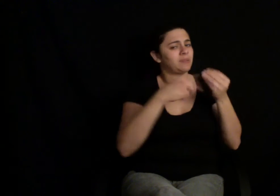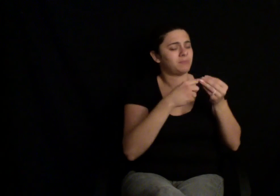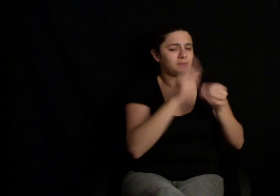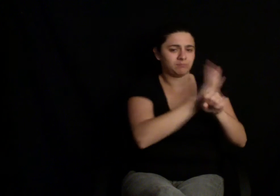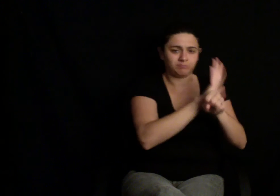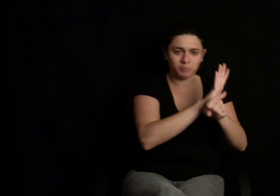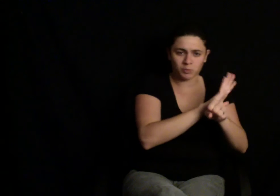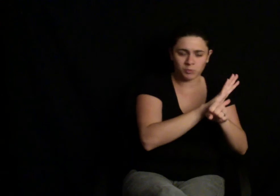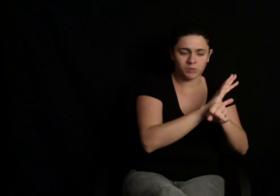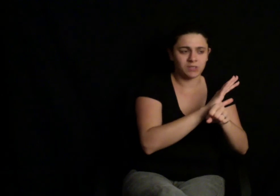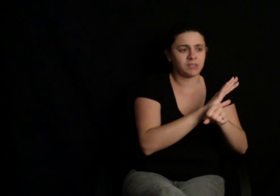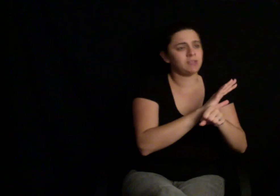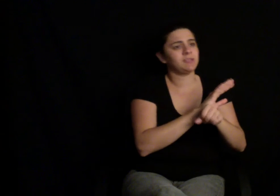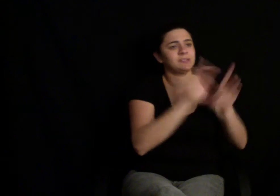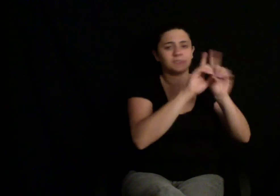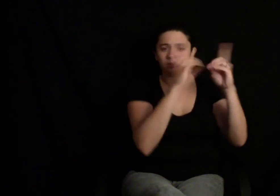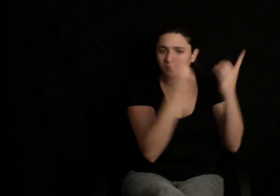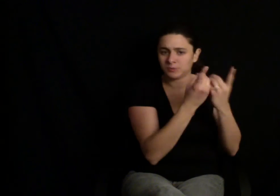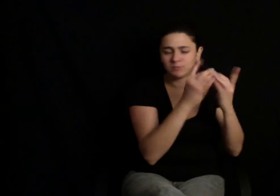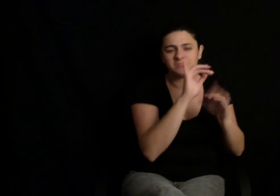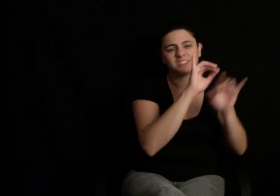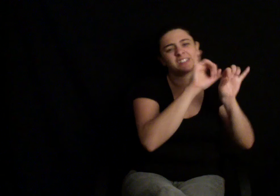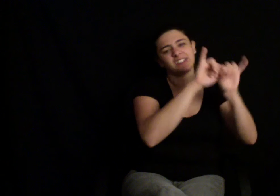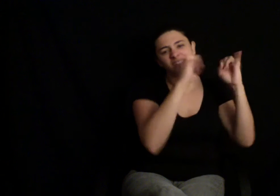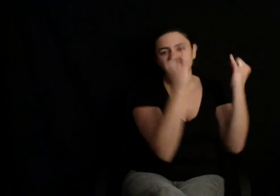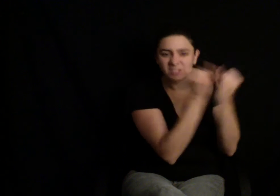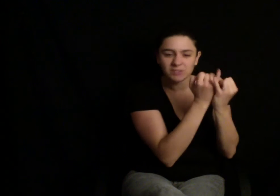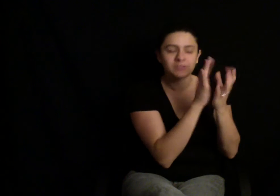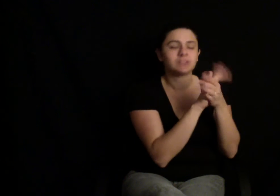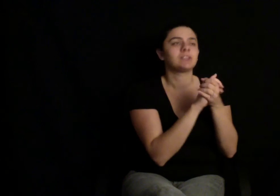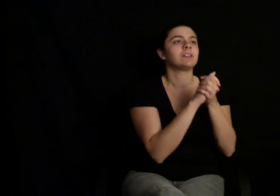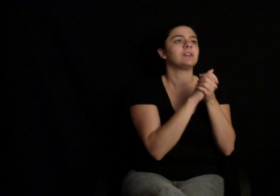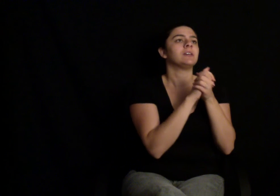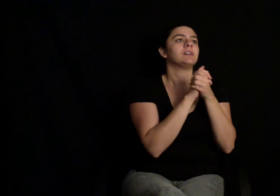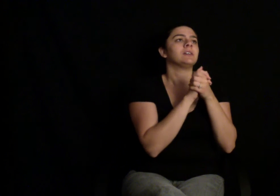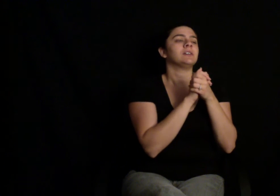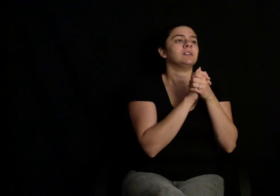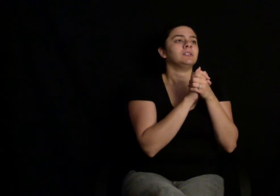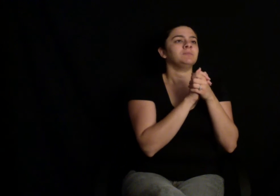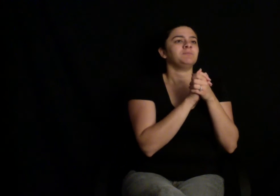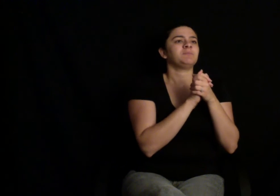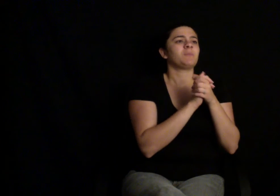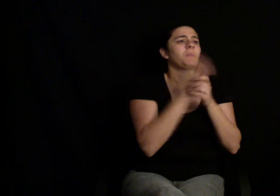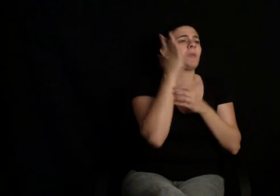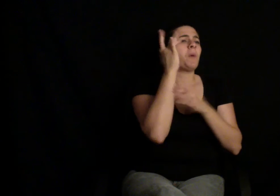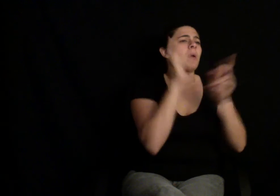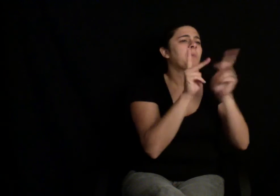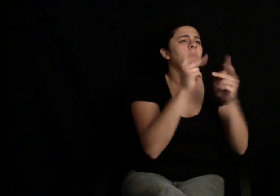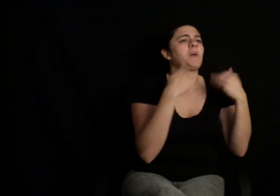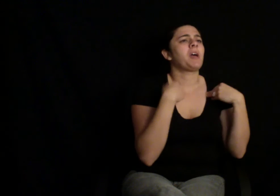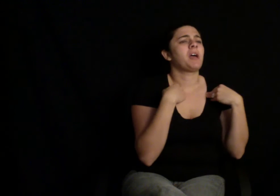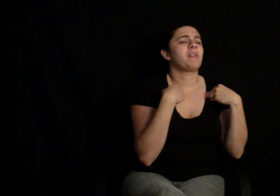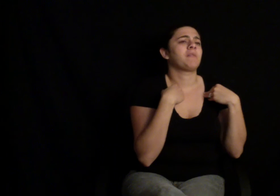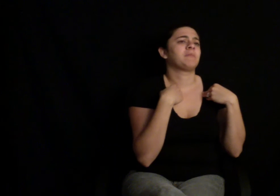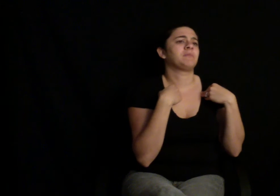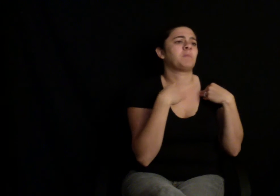"Oh, how does Hollywood have people who look like they're skinny Holocaust survivors?" And I gave the truth, and I told